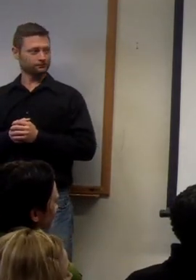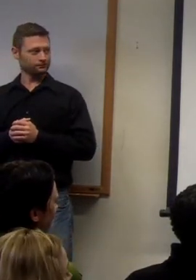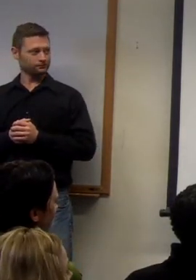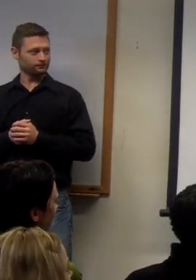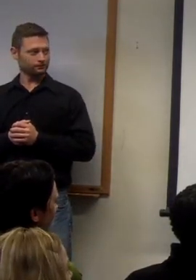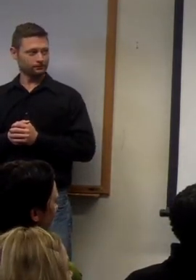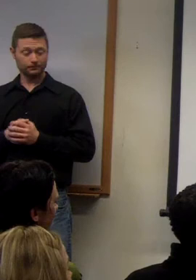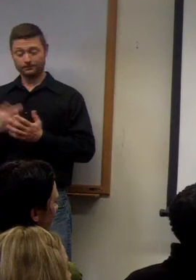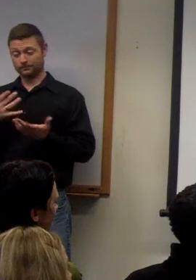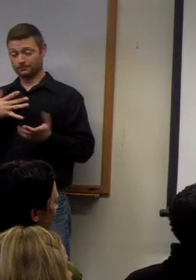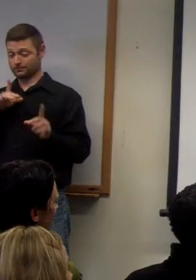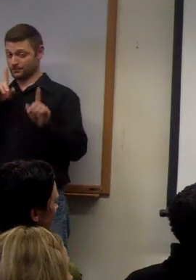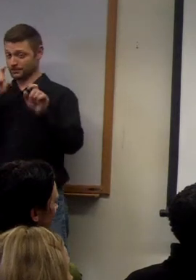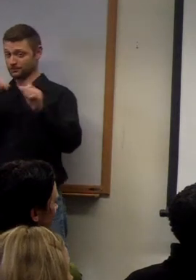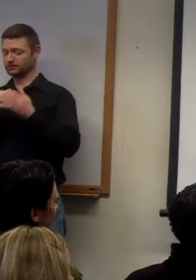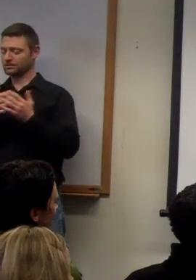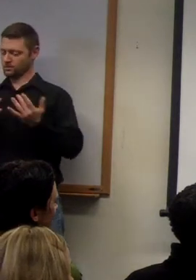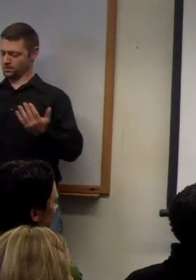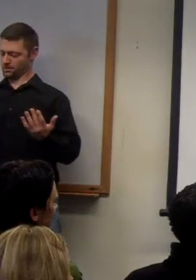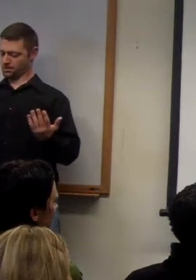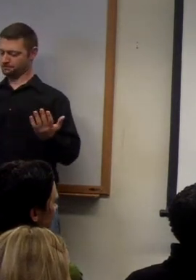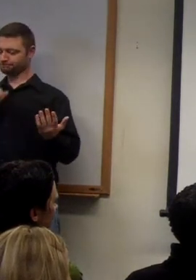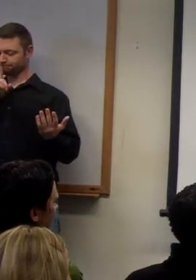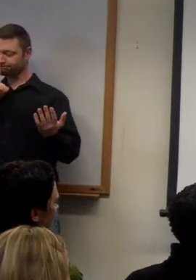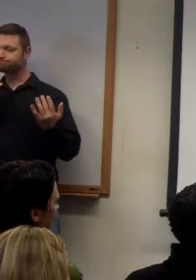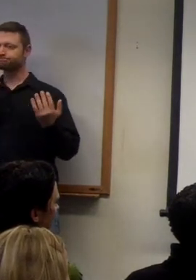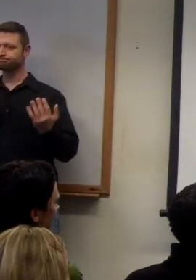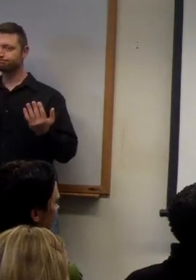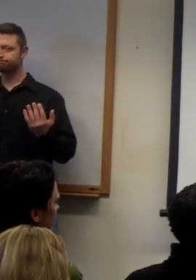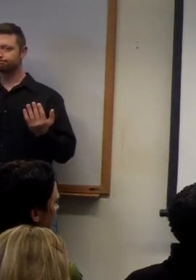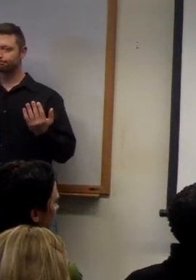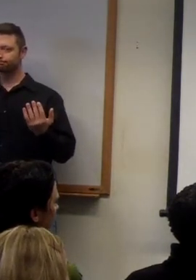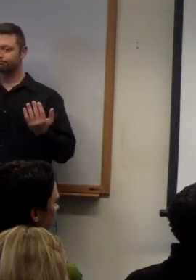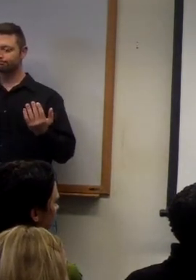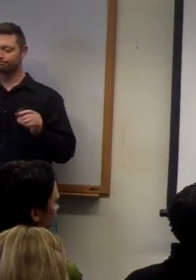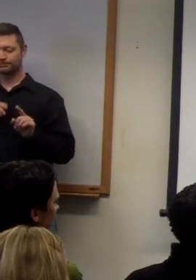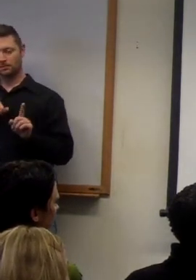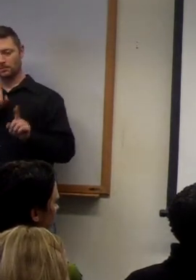And then I had to ask her. I let it sit in the air for a bit. And I had to ask her, and I will ask you,